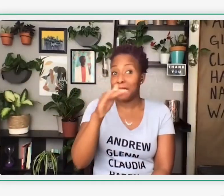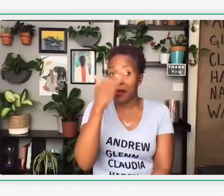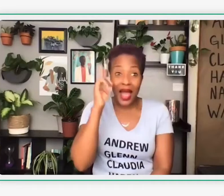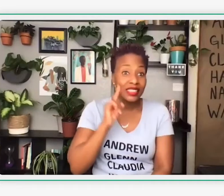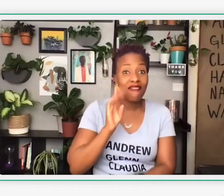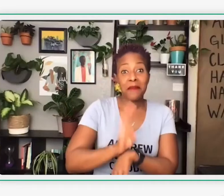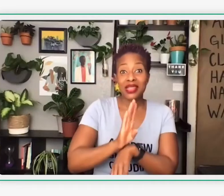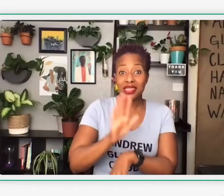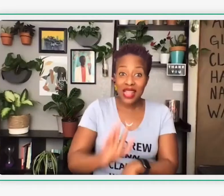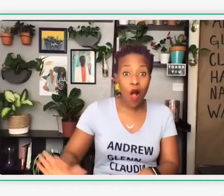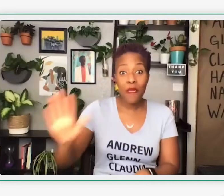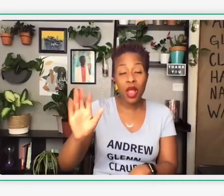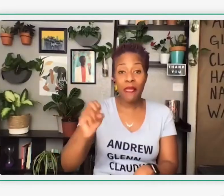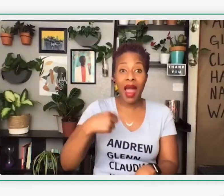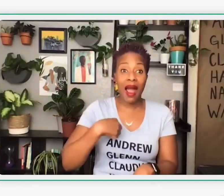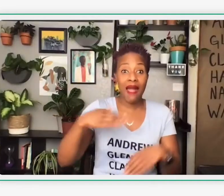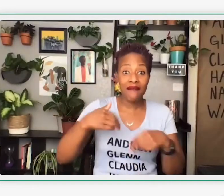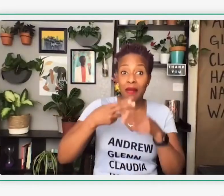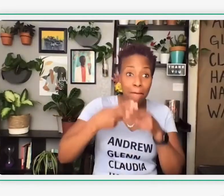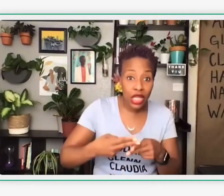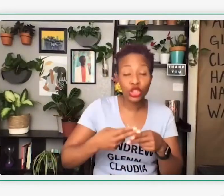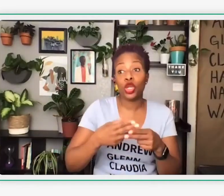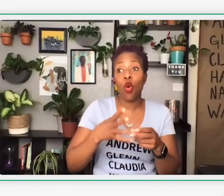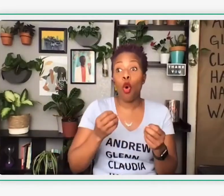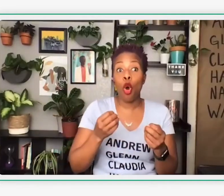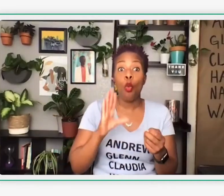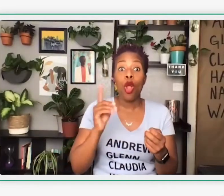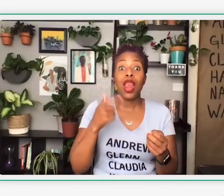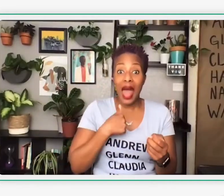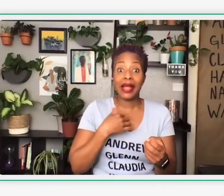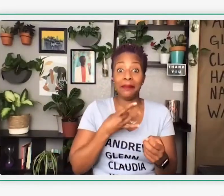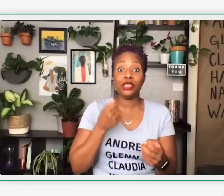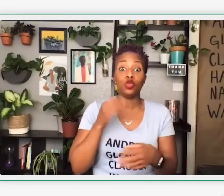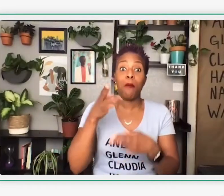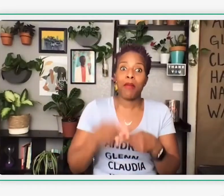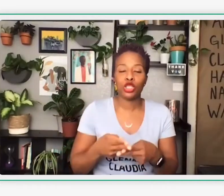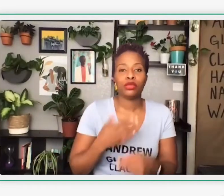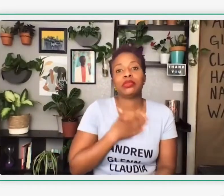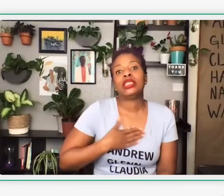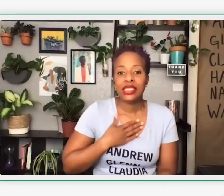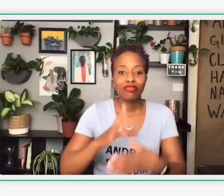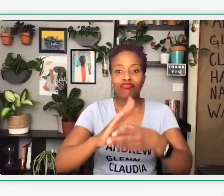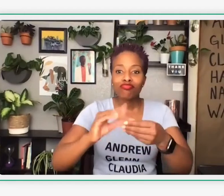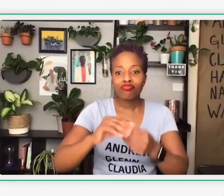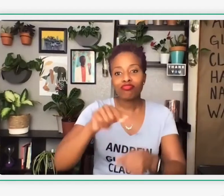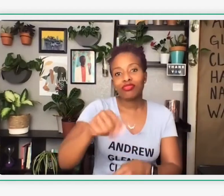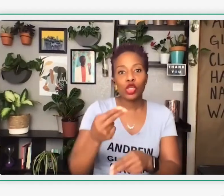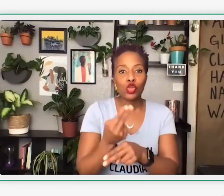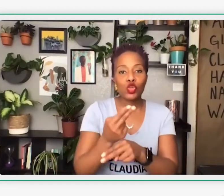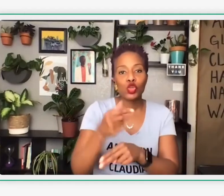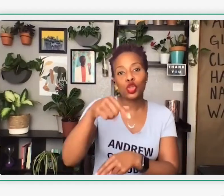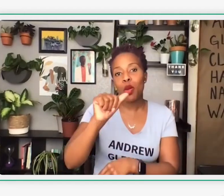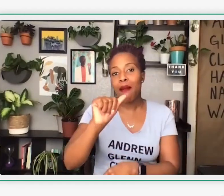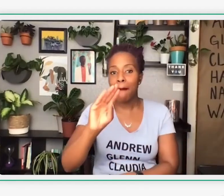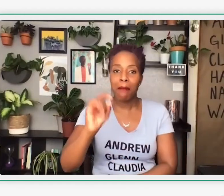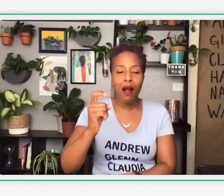them. So if you don't know of any Black-owned businesses or are not familiar of any of the businesses that I have mentioned, or